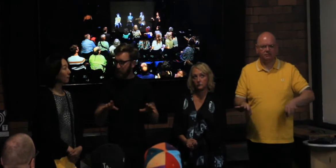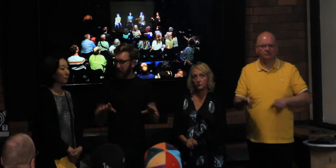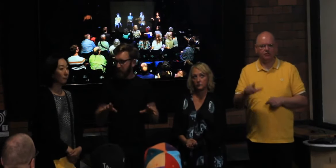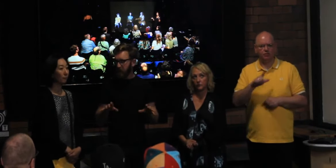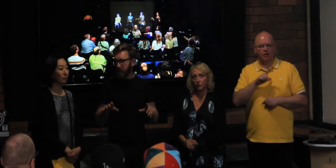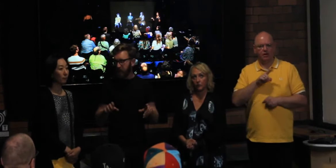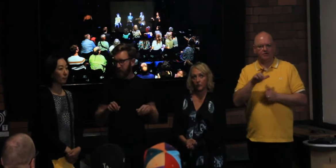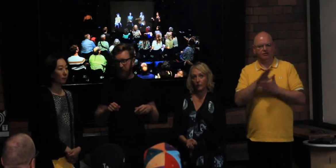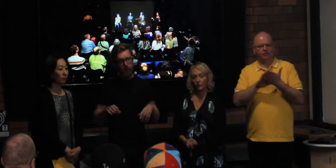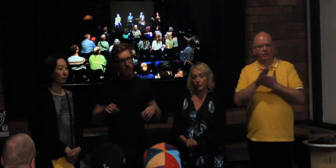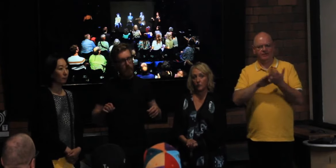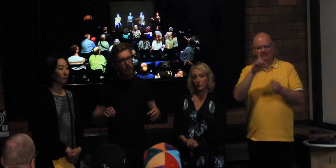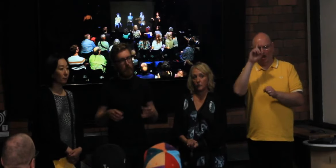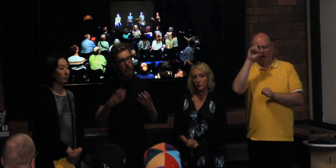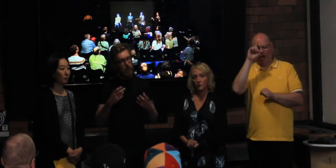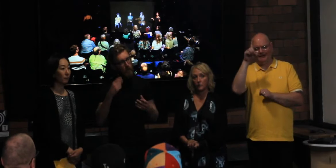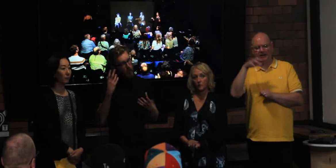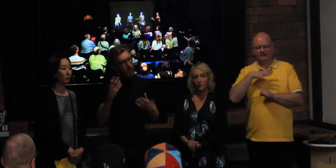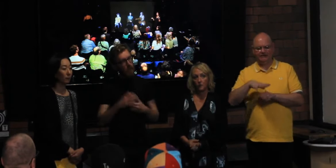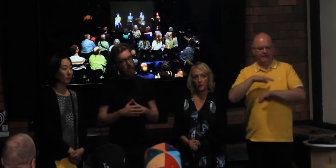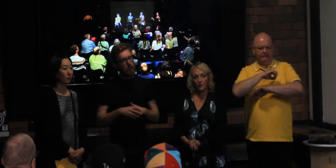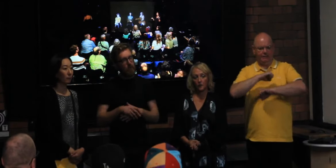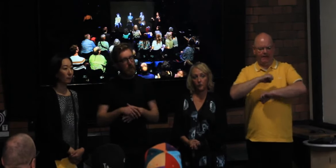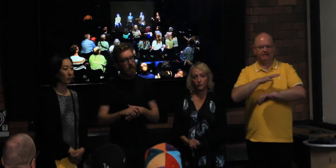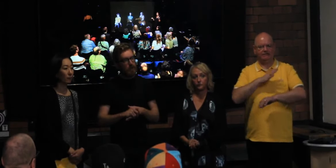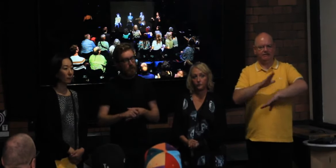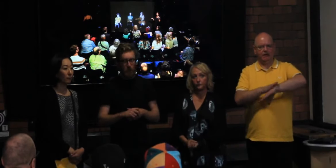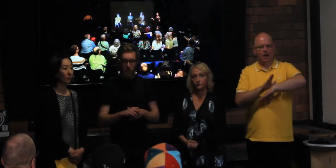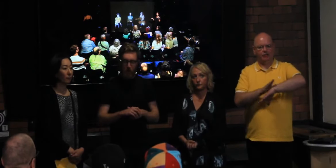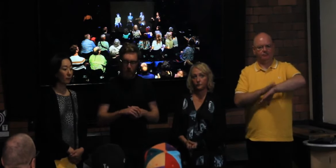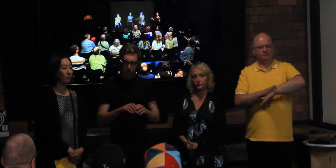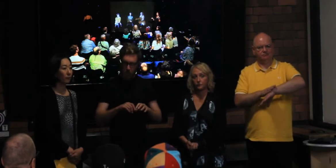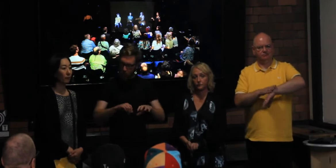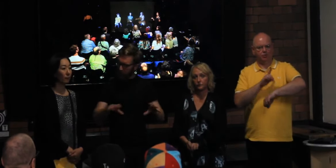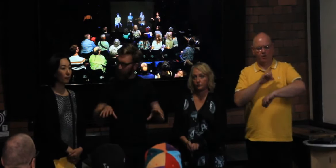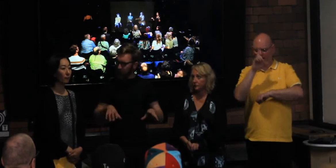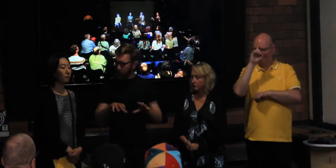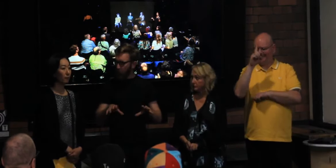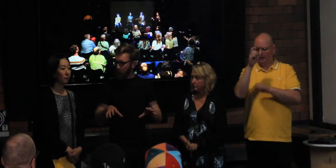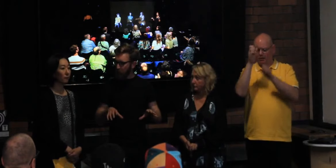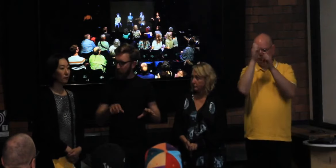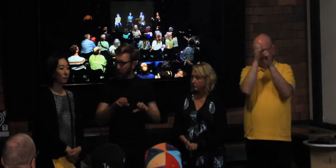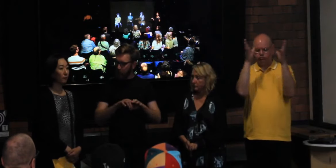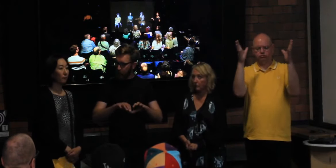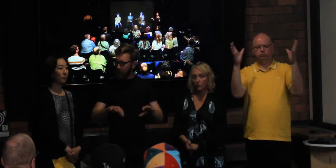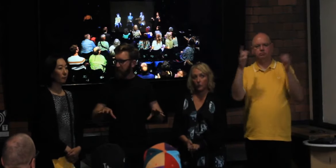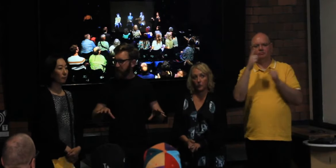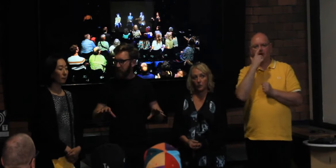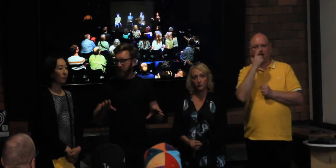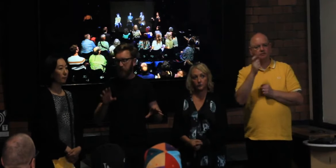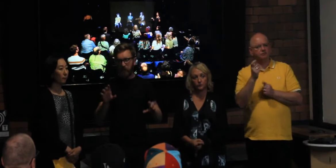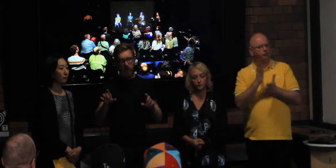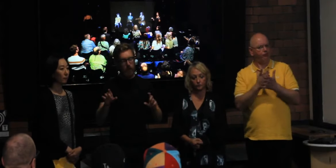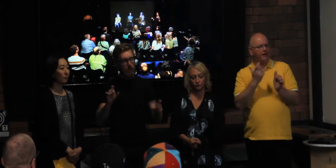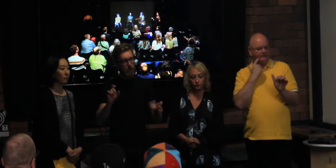giving space to ideas, space for things to form in the audience's minds. So just that simple process of spacing